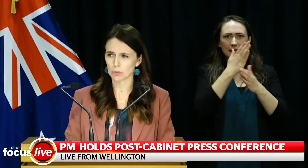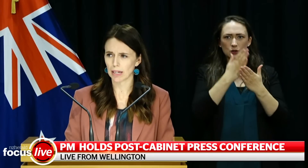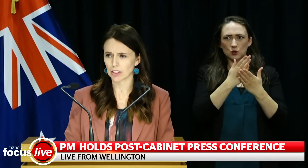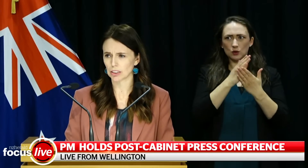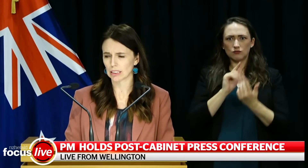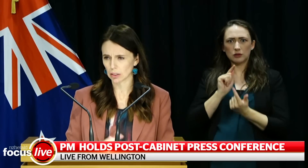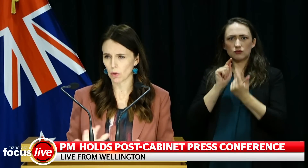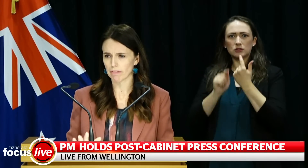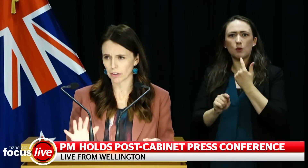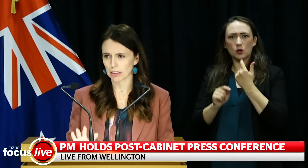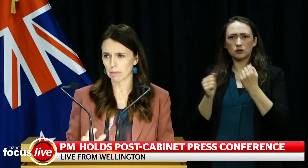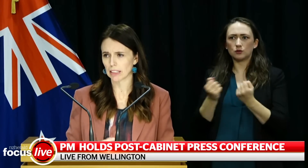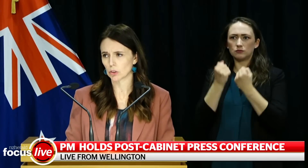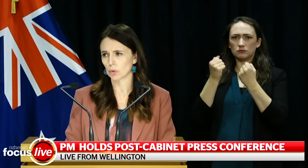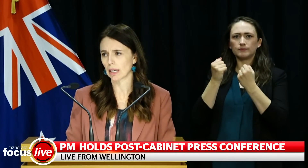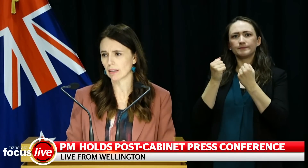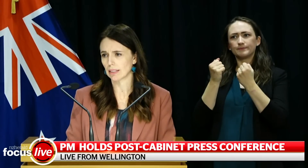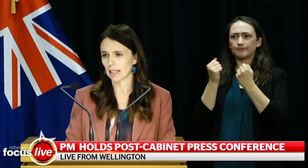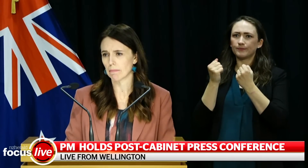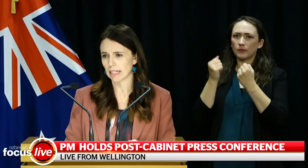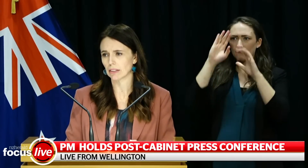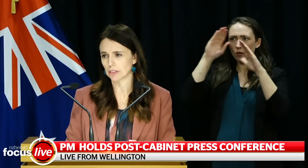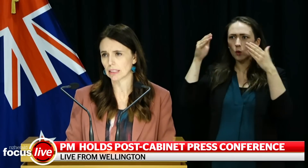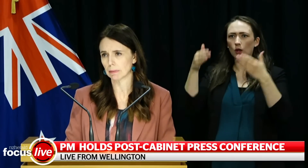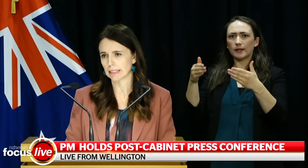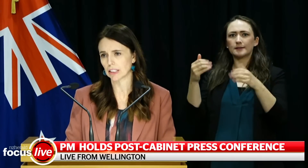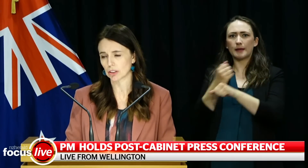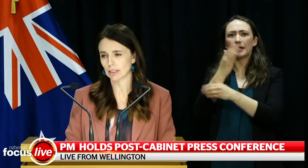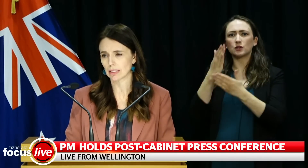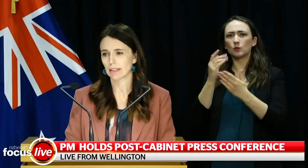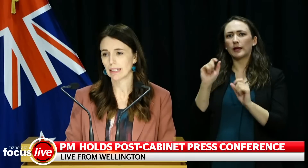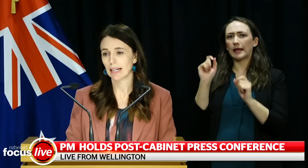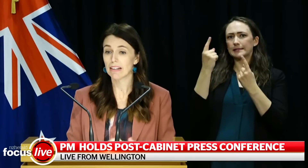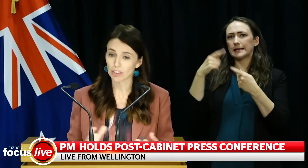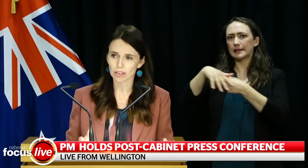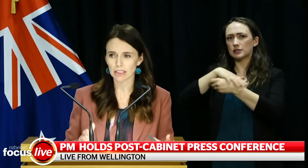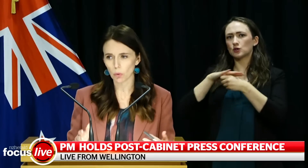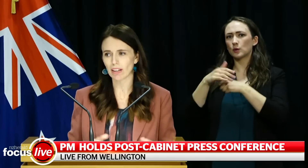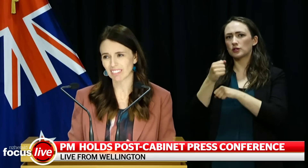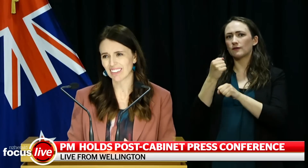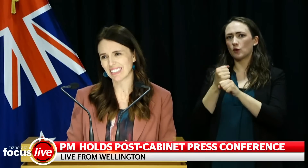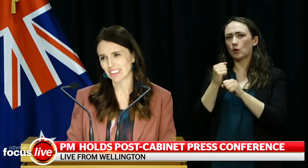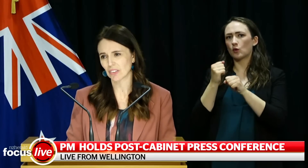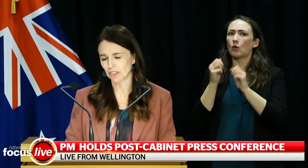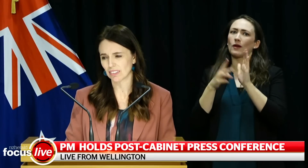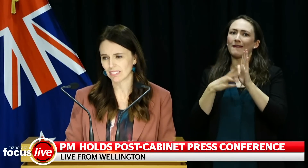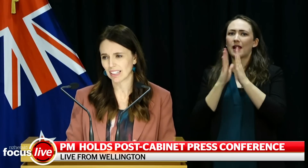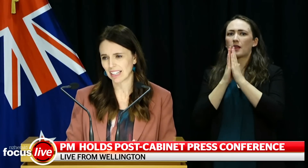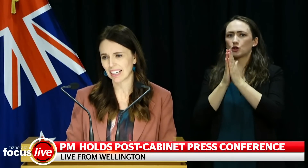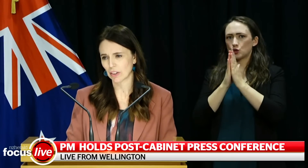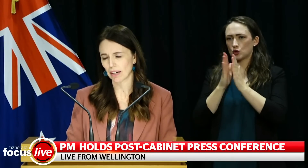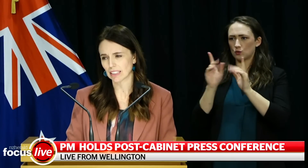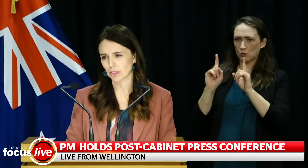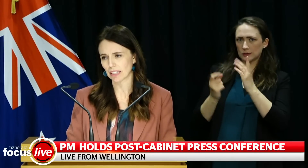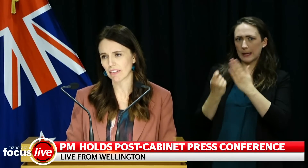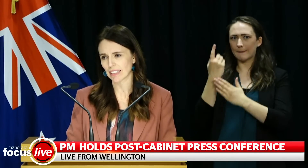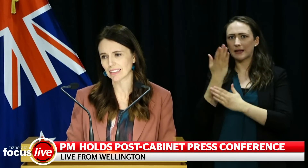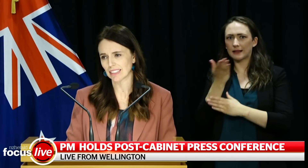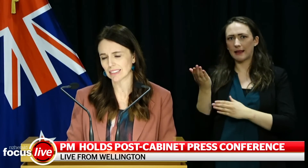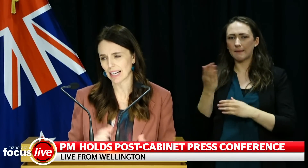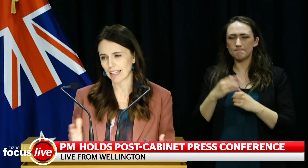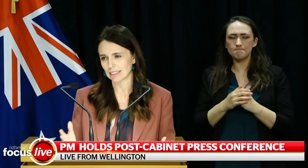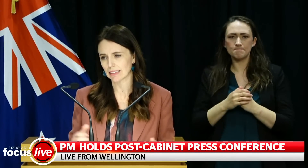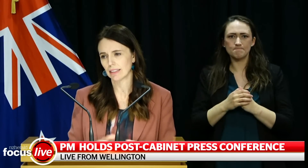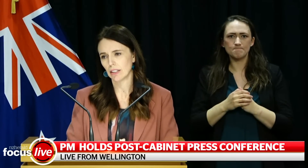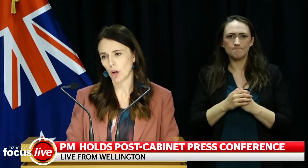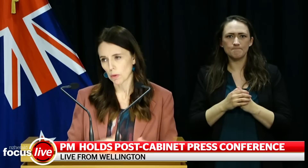that's where agencies are quite focused, making sure that they're meeting those expectations, even though there's quite a reliance on a greater degree of